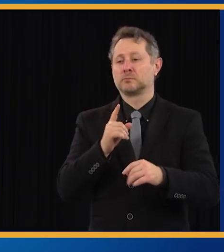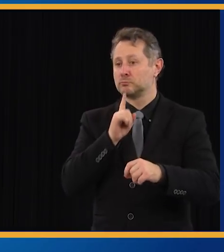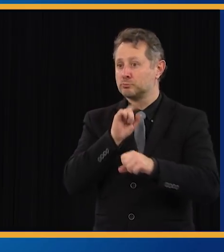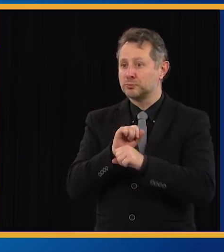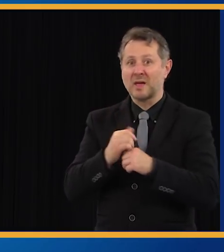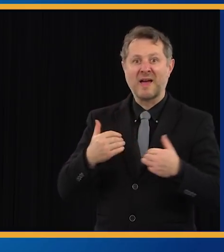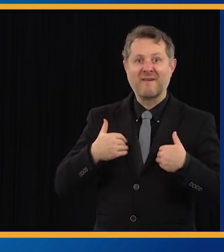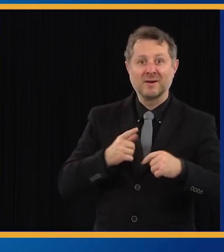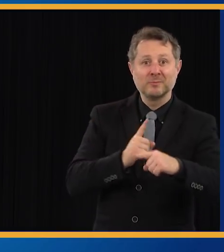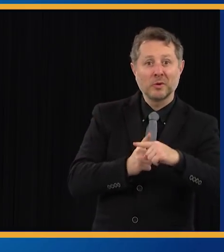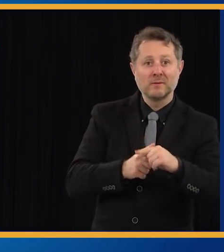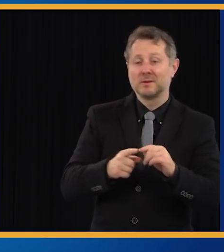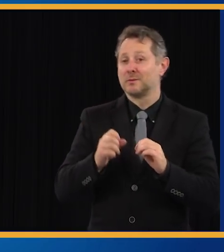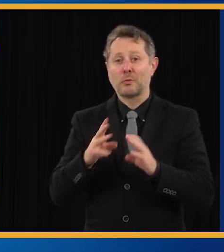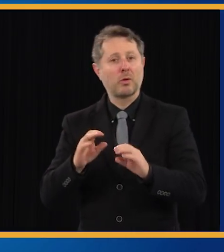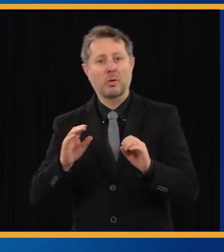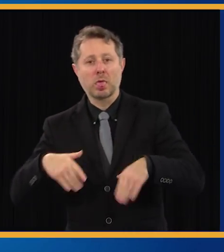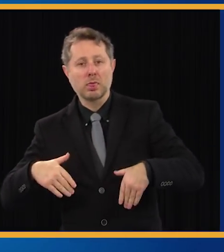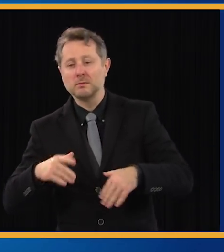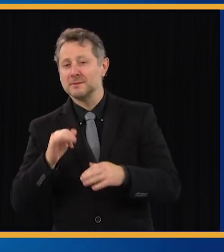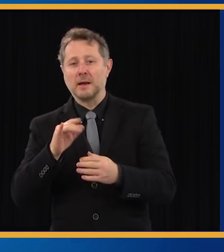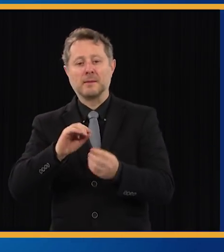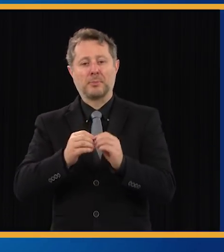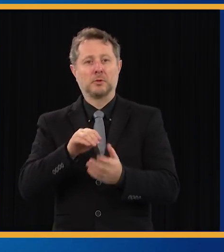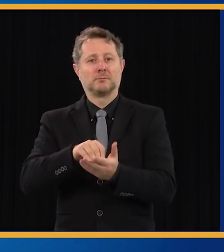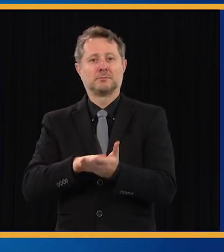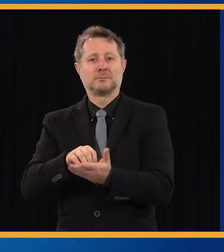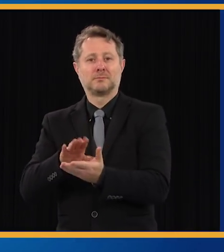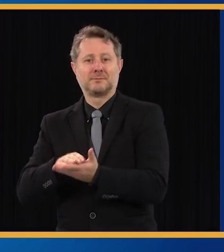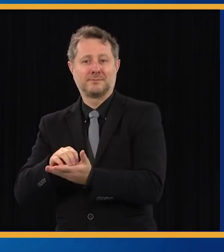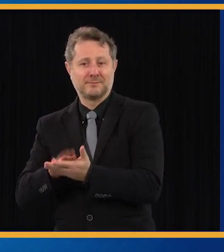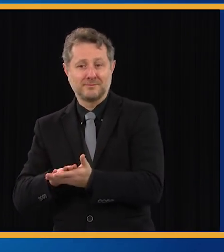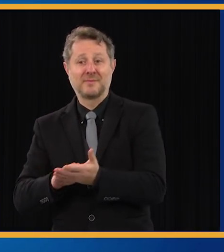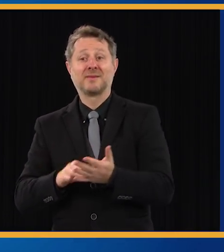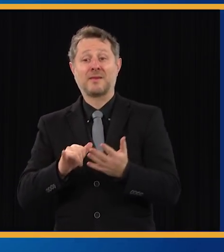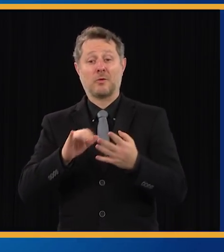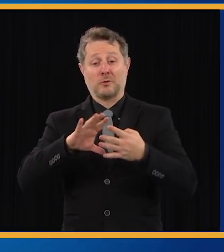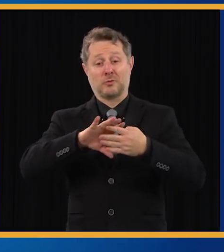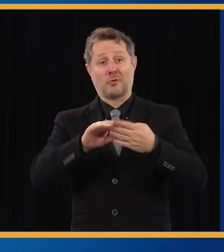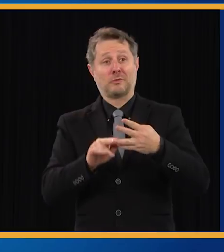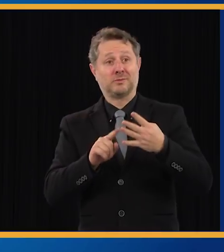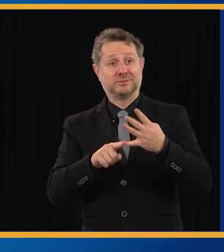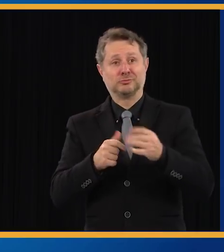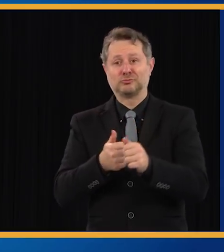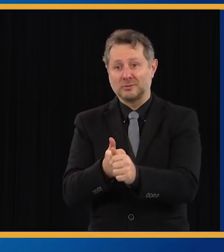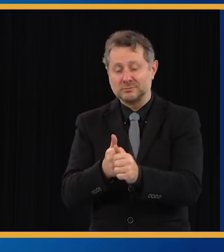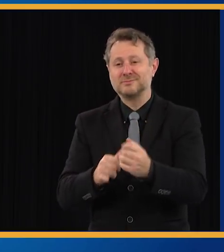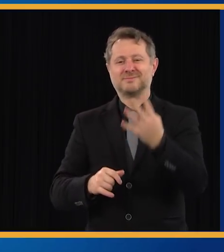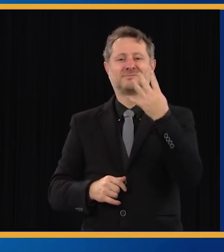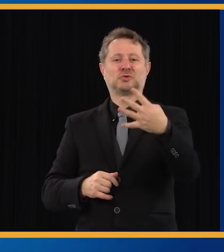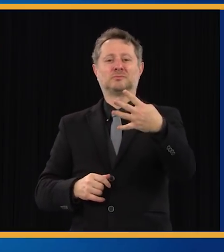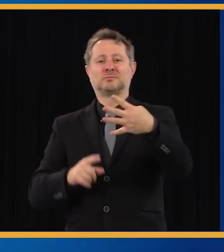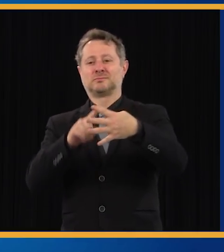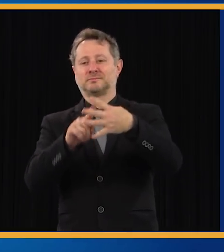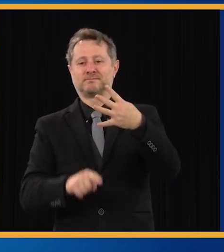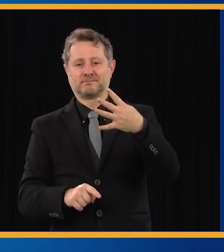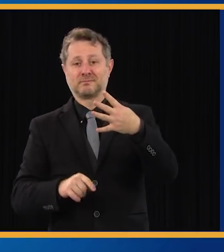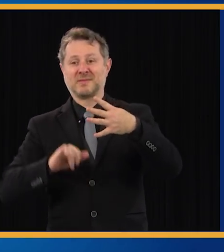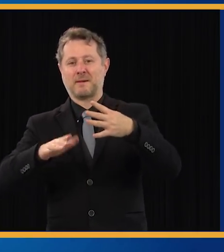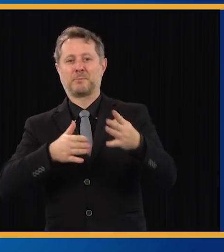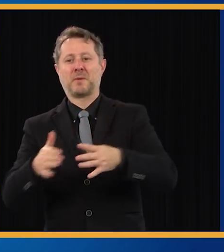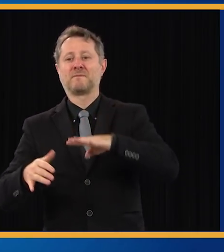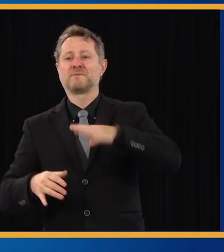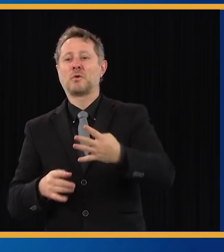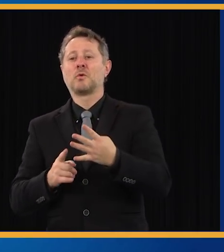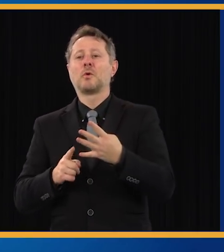on the diagnostic testing? Those dials will give you the fourth dial, which is the infection